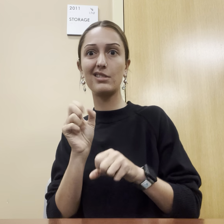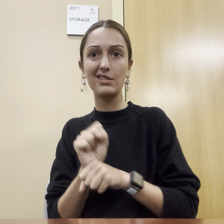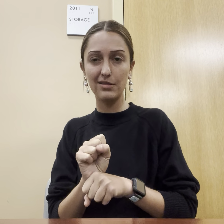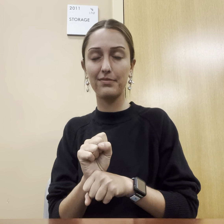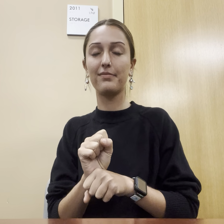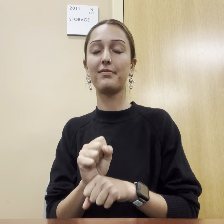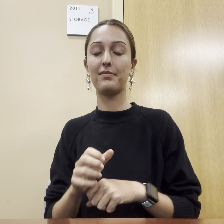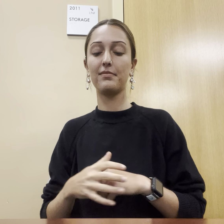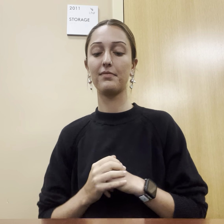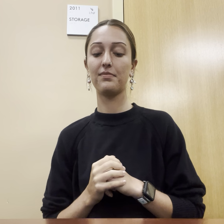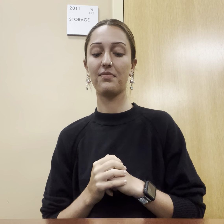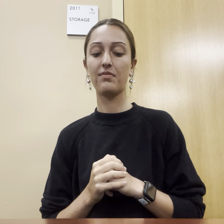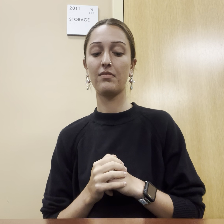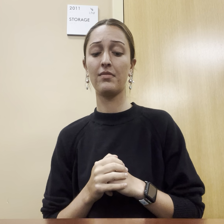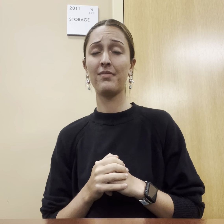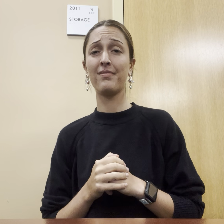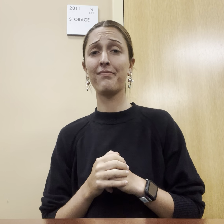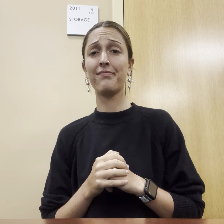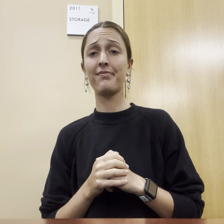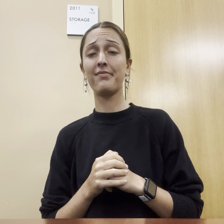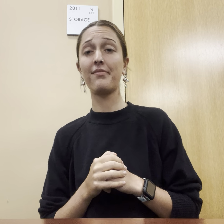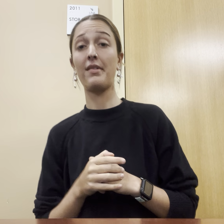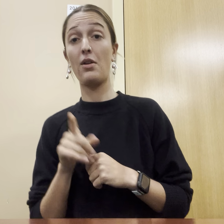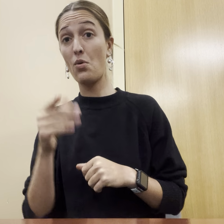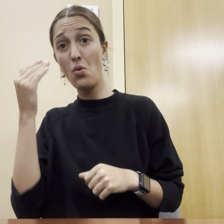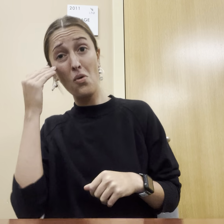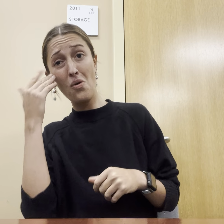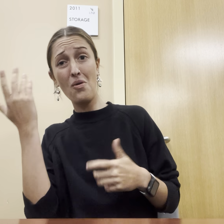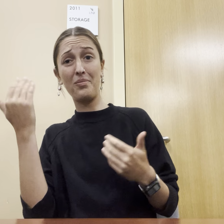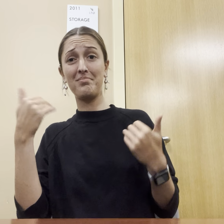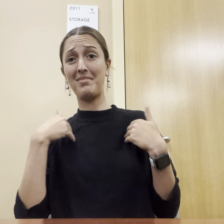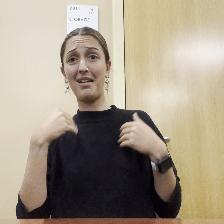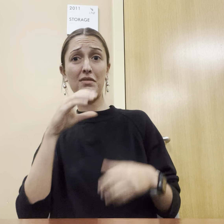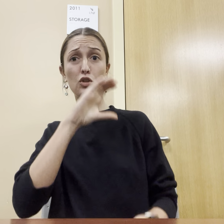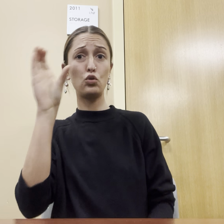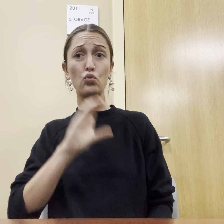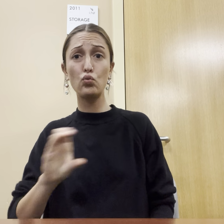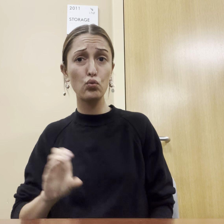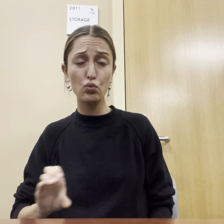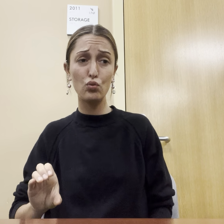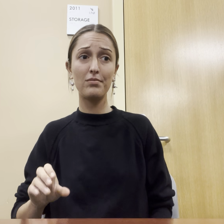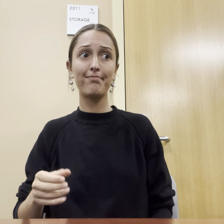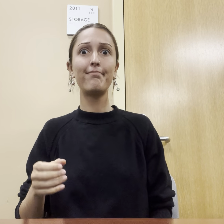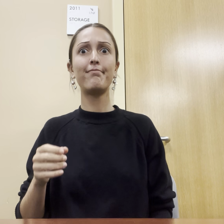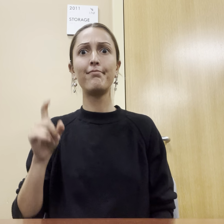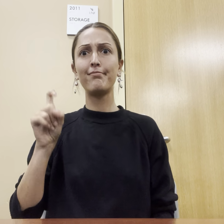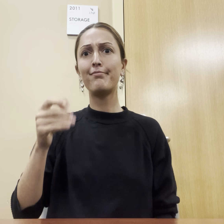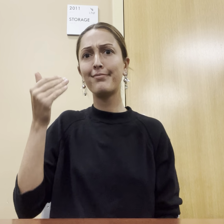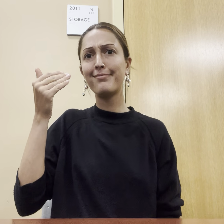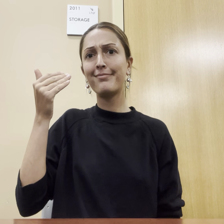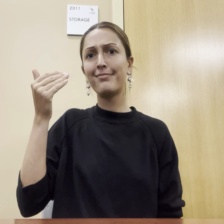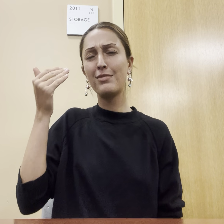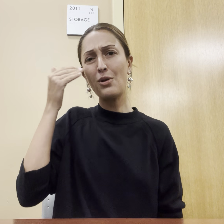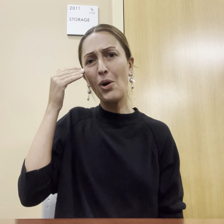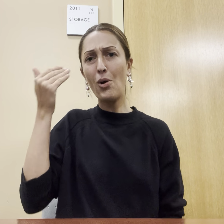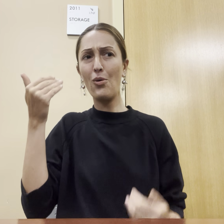signing to each other or someone just pulls up their camera and they're just talking with each other, it's very obvious, so that could be a big challenge